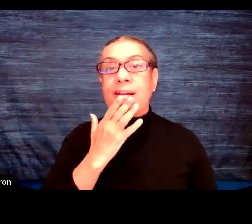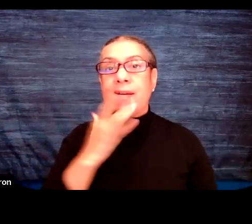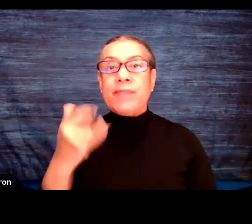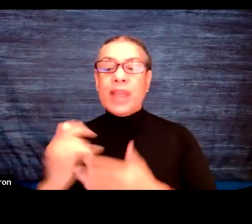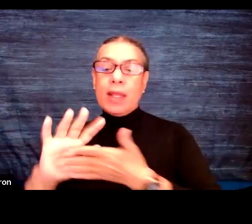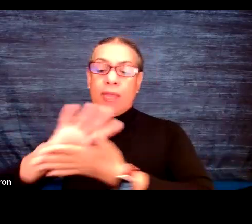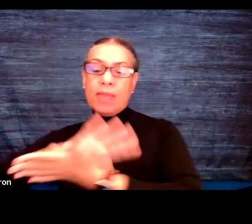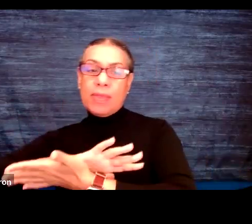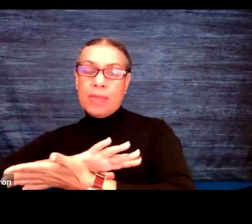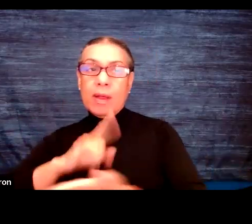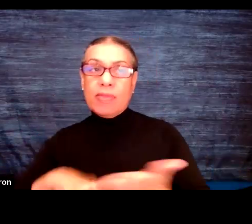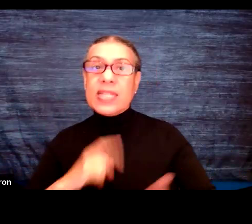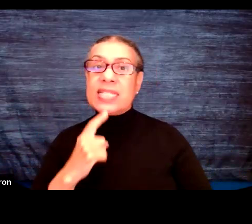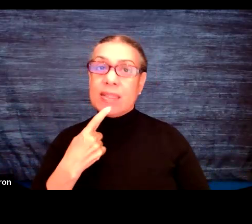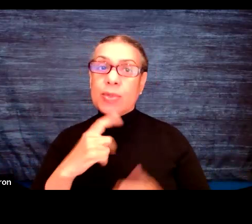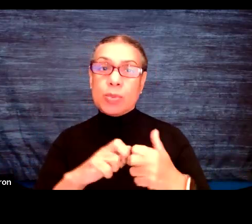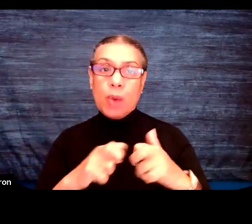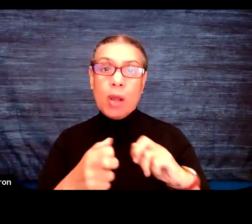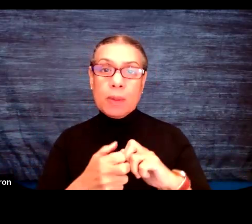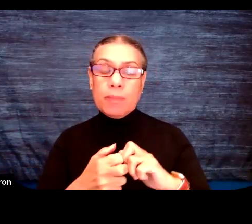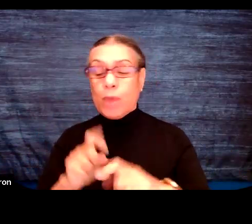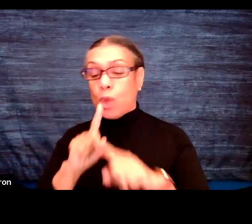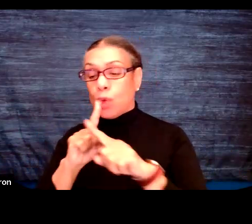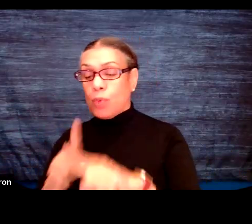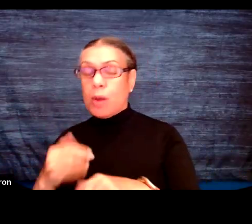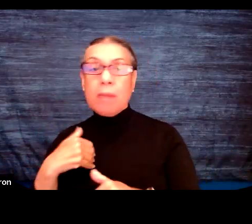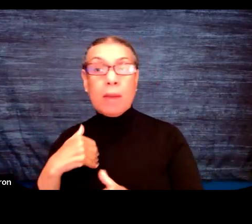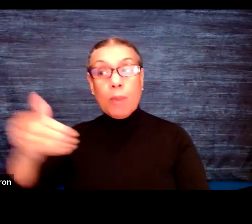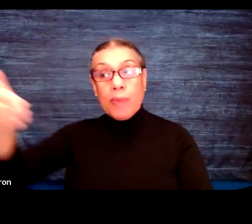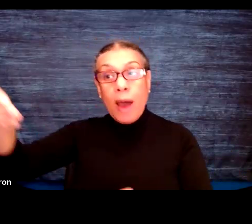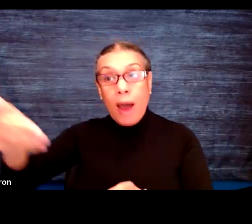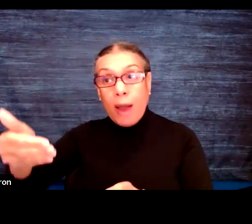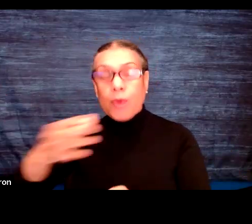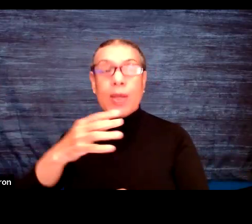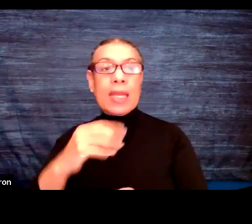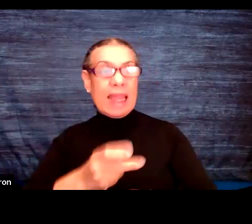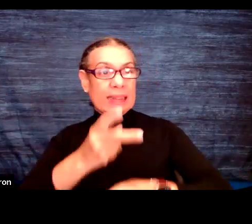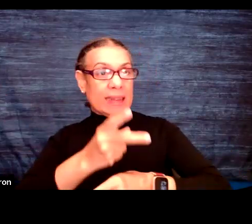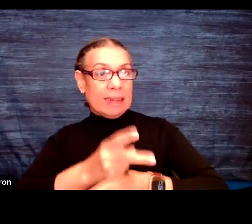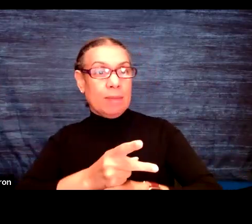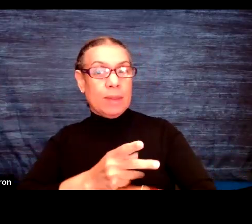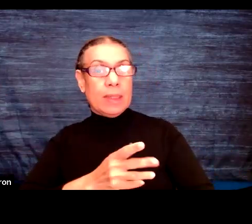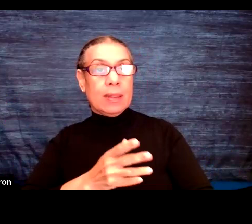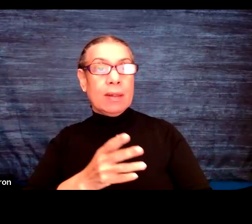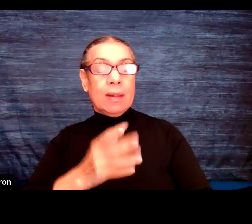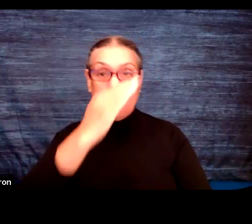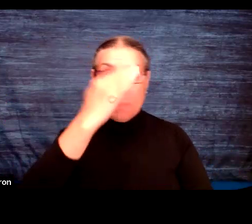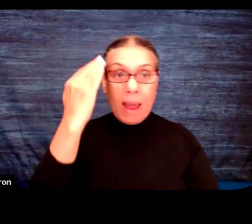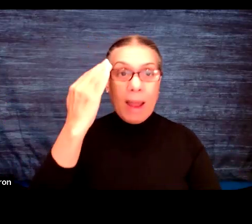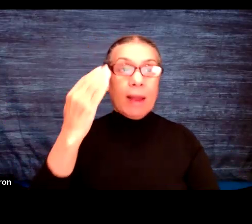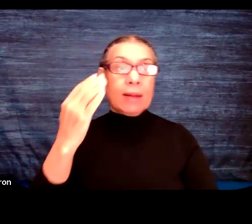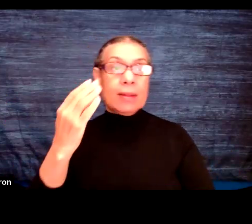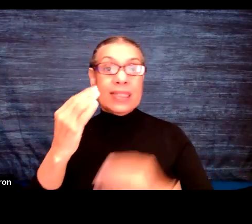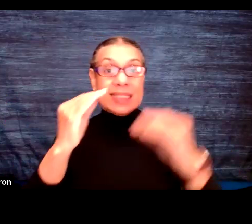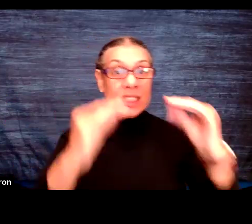the severity of the problem. The report combining hiring and retention data for both Black teachers and